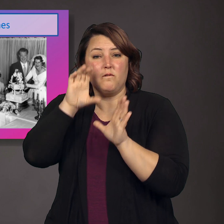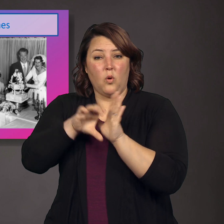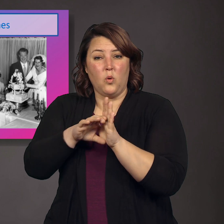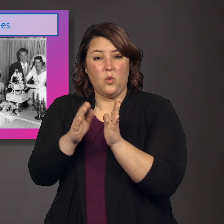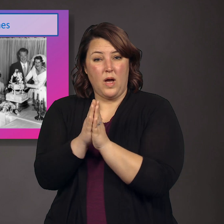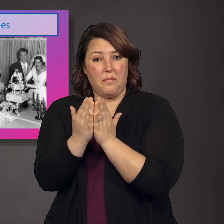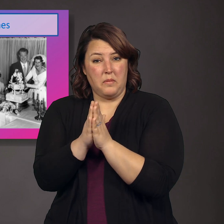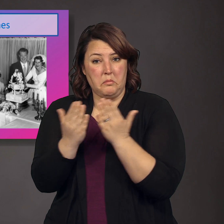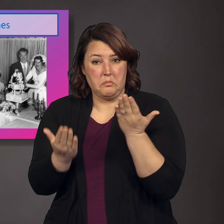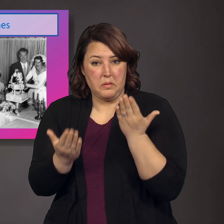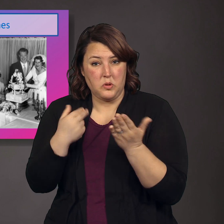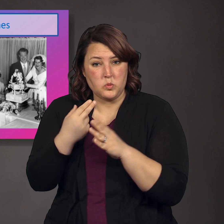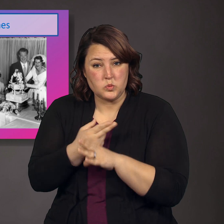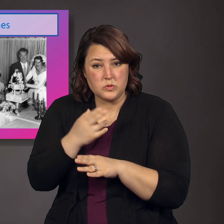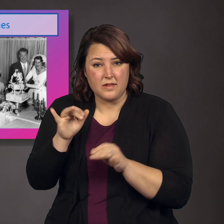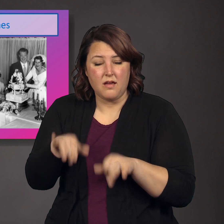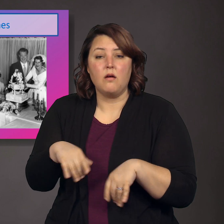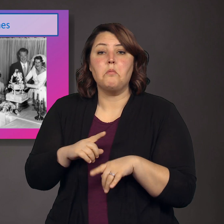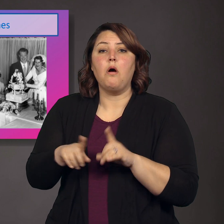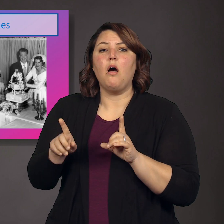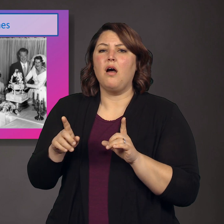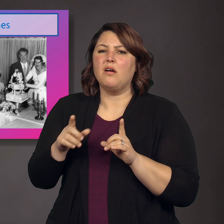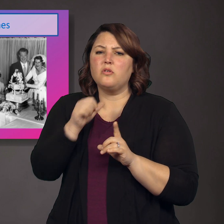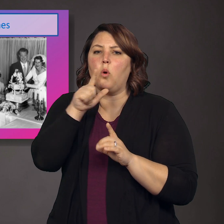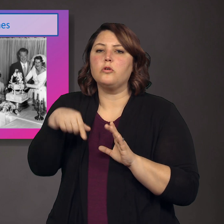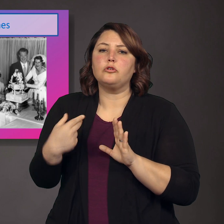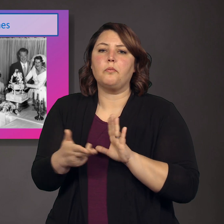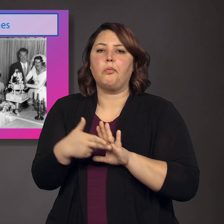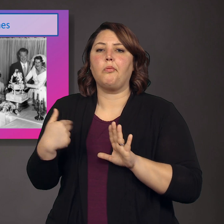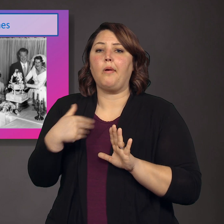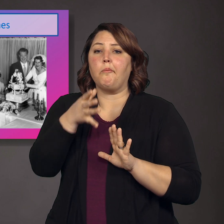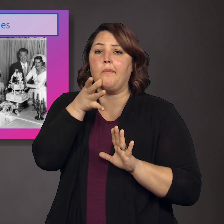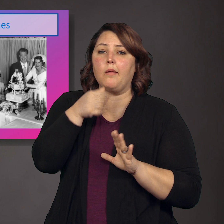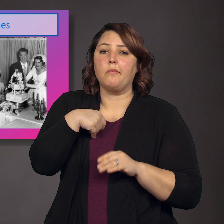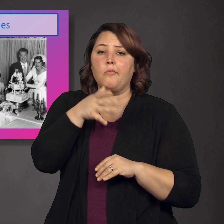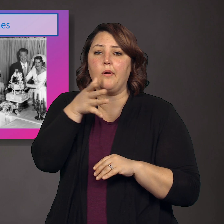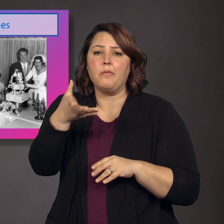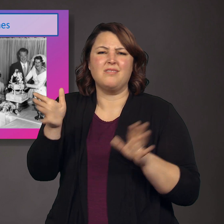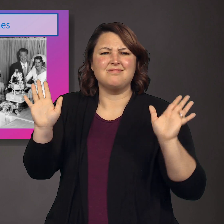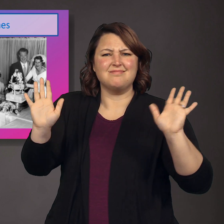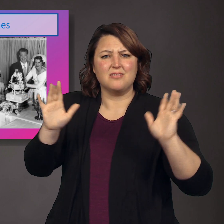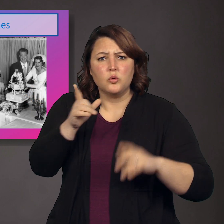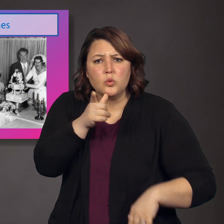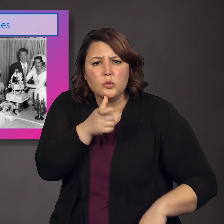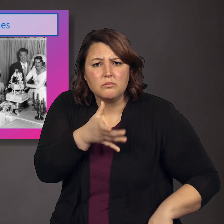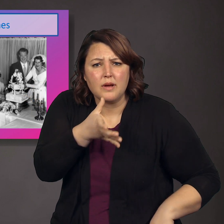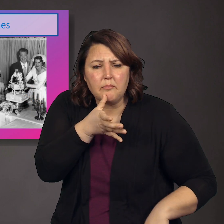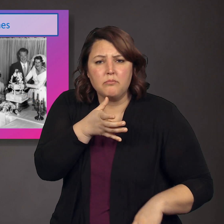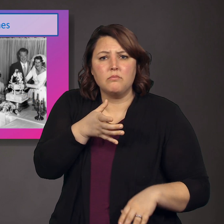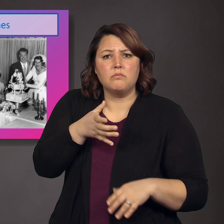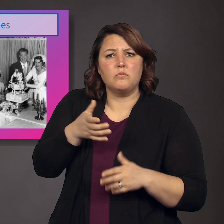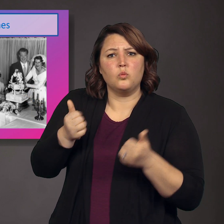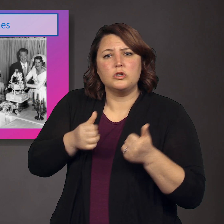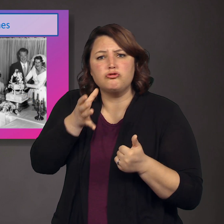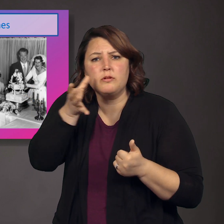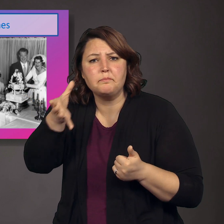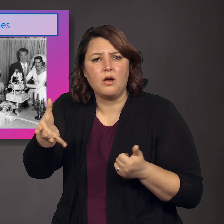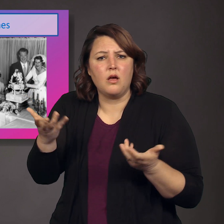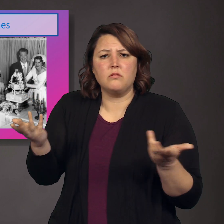But for heaven's sakes, don't just label them mum or grandma. Whose mum? Which grandma? So